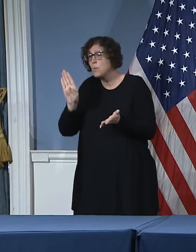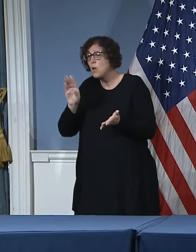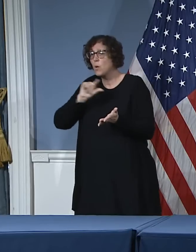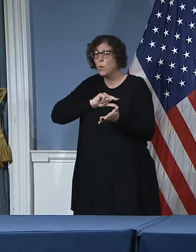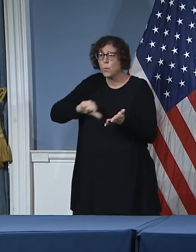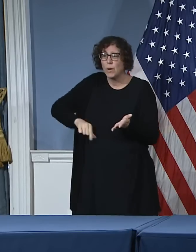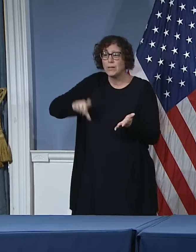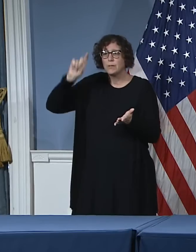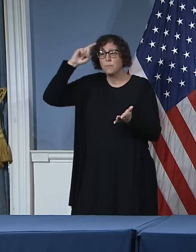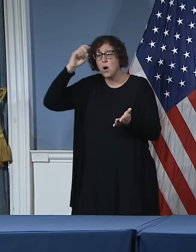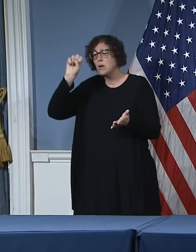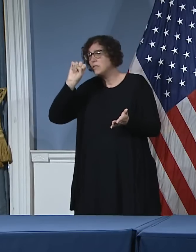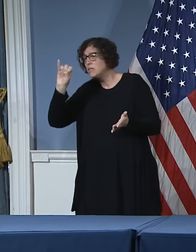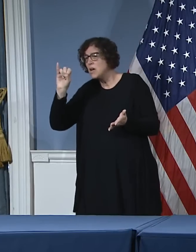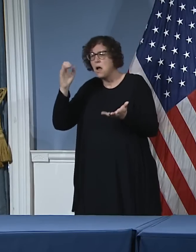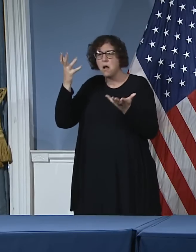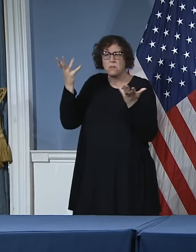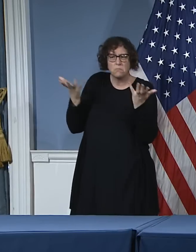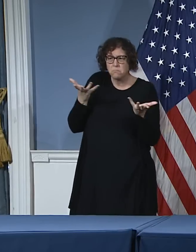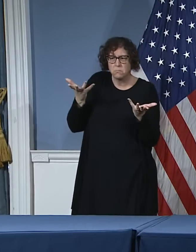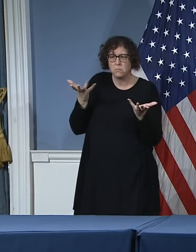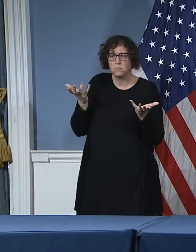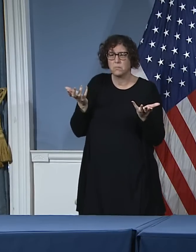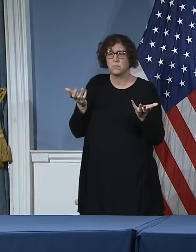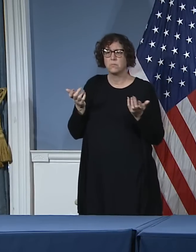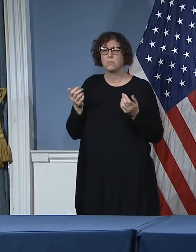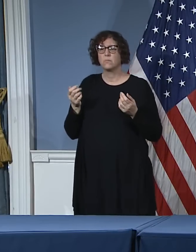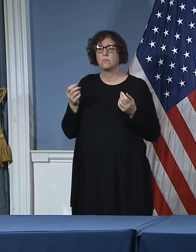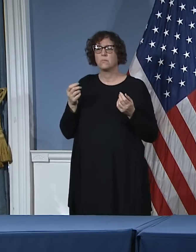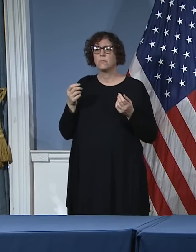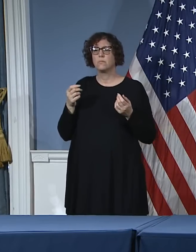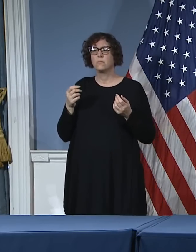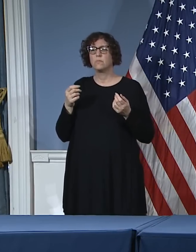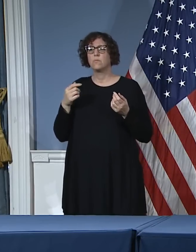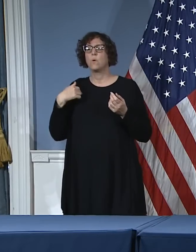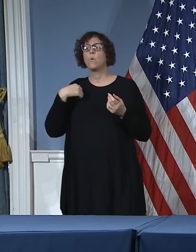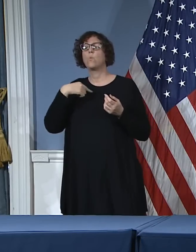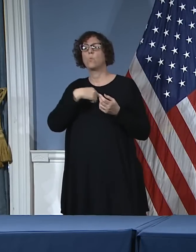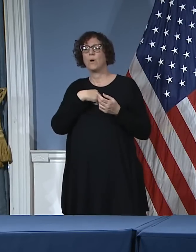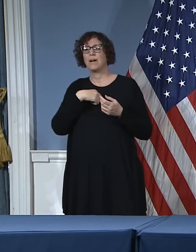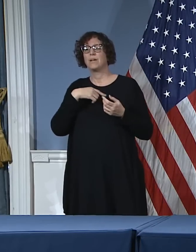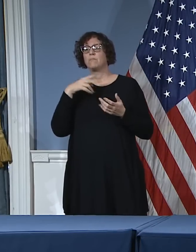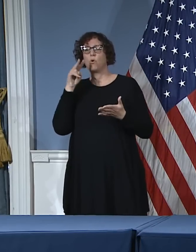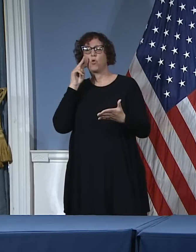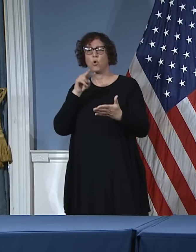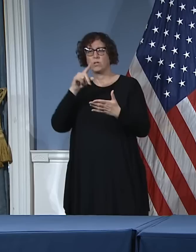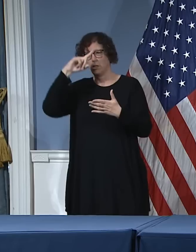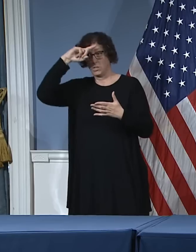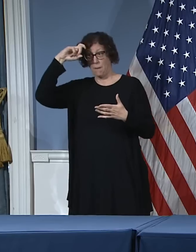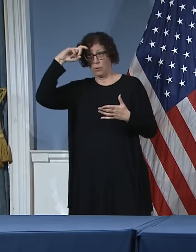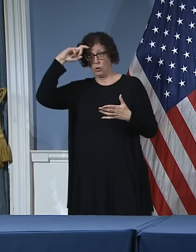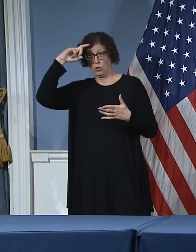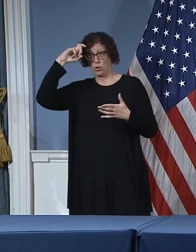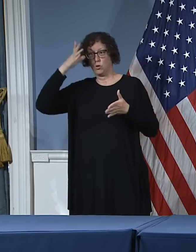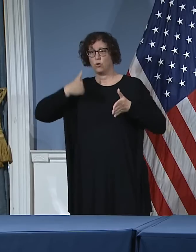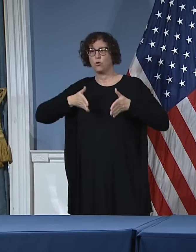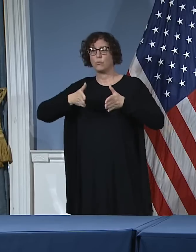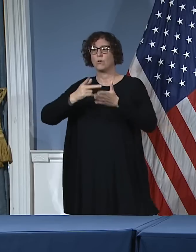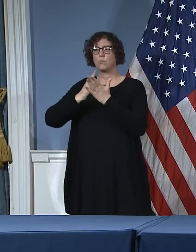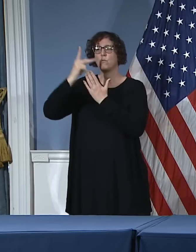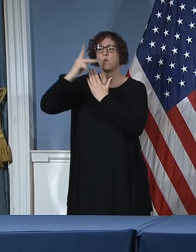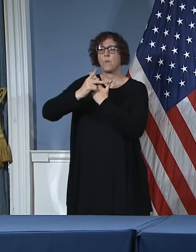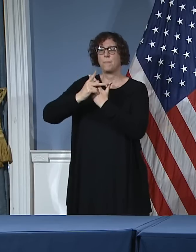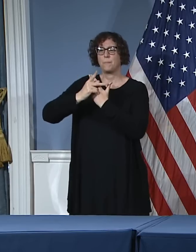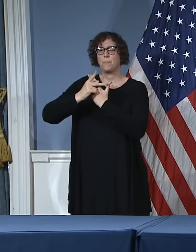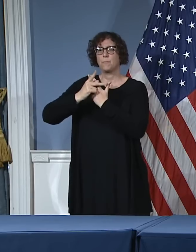one of them, have said, look at the model from the Summer Streets program and, consider that as an option. I think that's a helpful